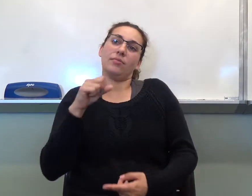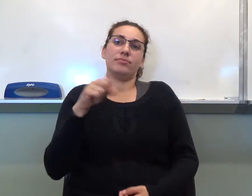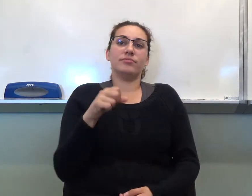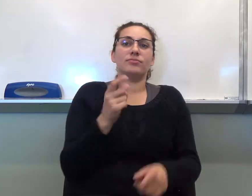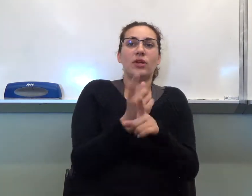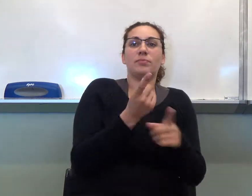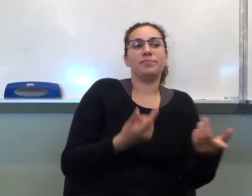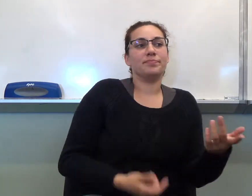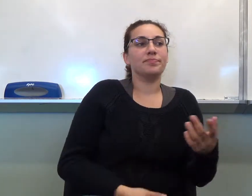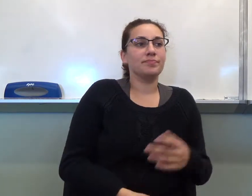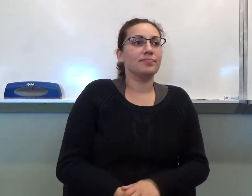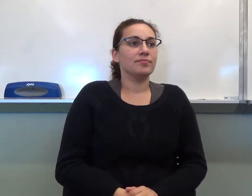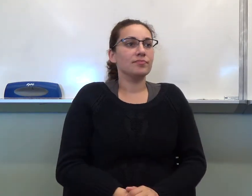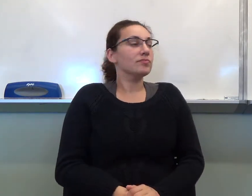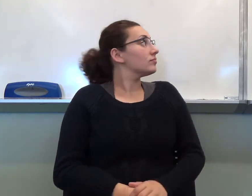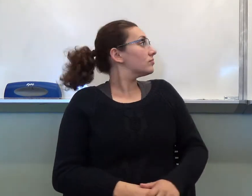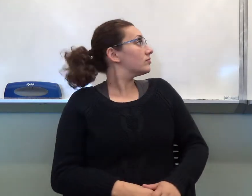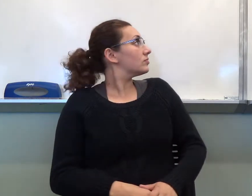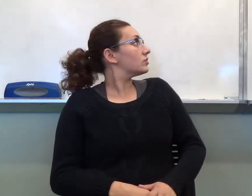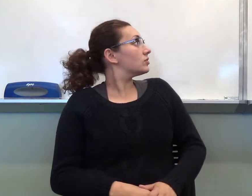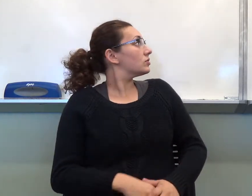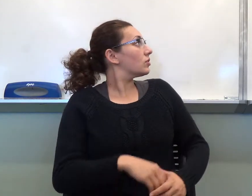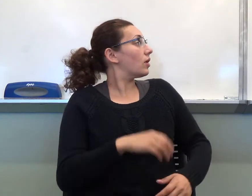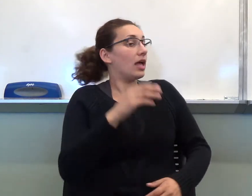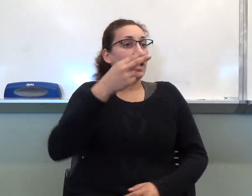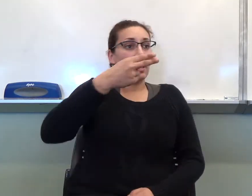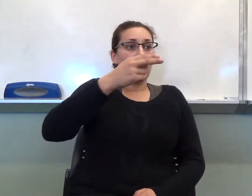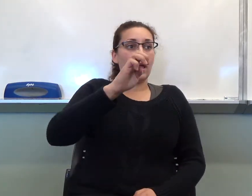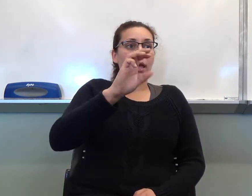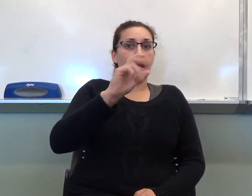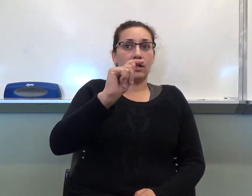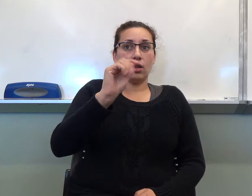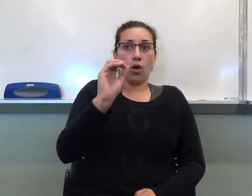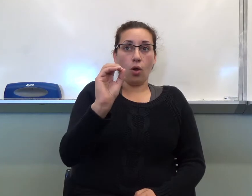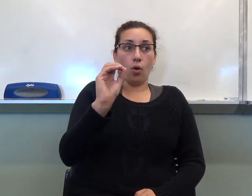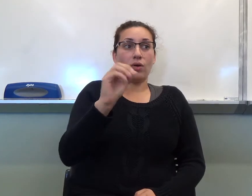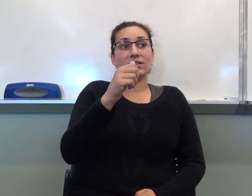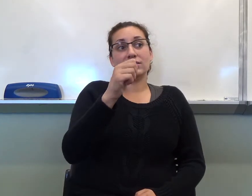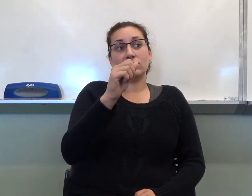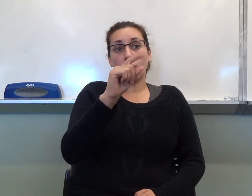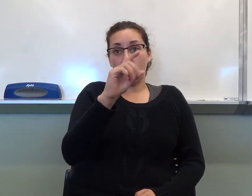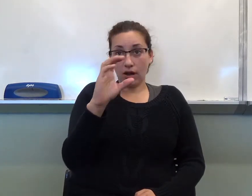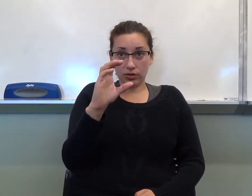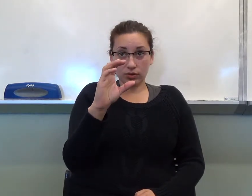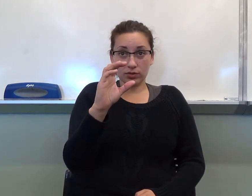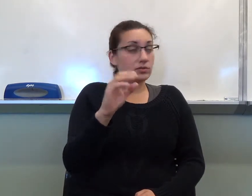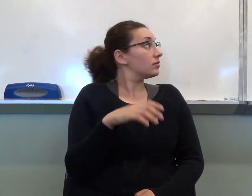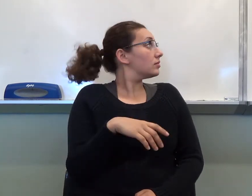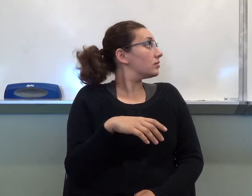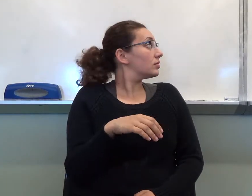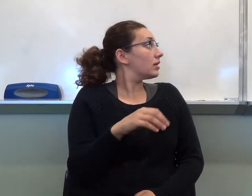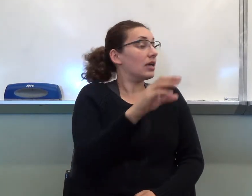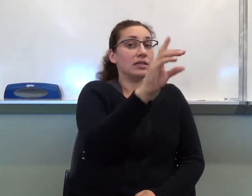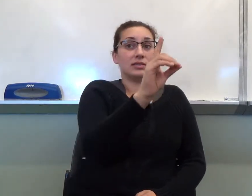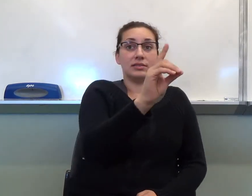10 meters. 10 meters. This is the 100 meters. This is the decimeter. This is the